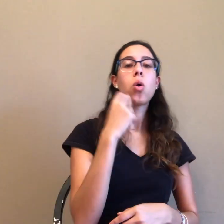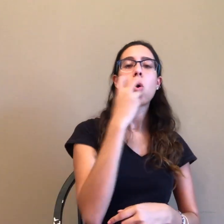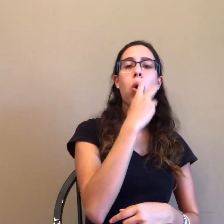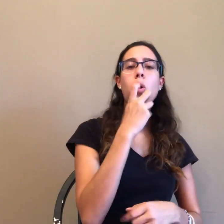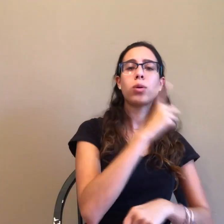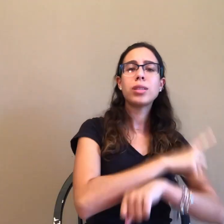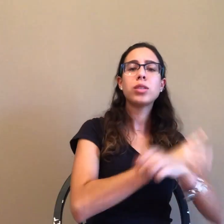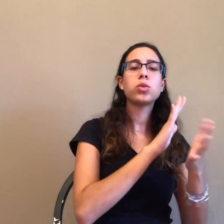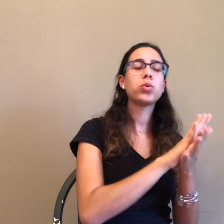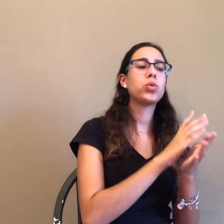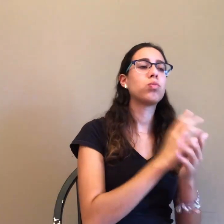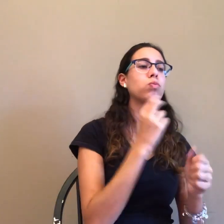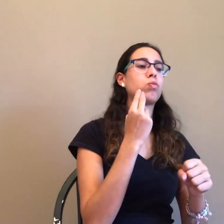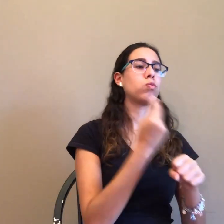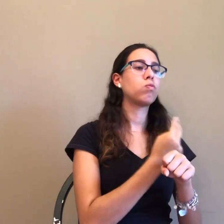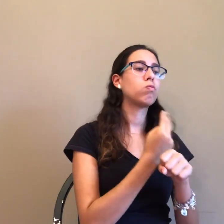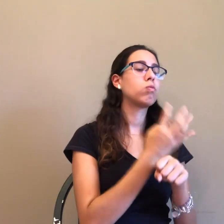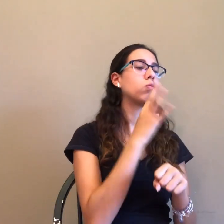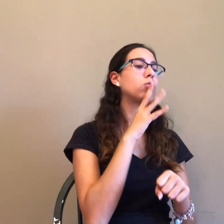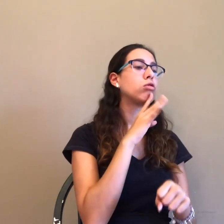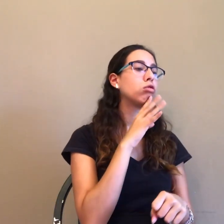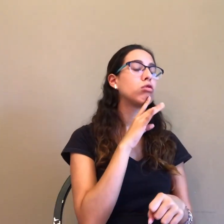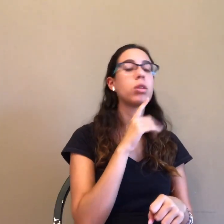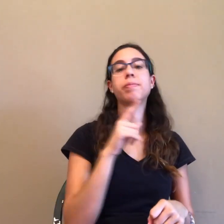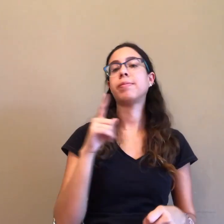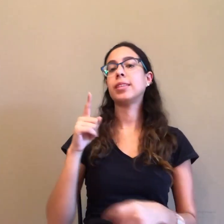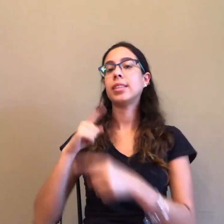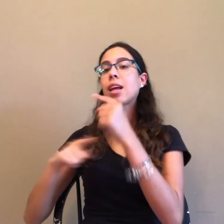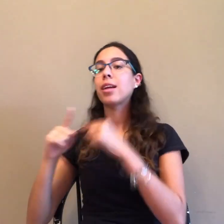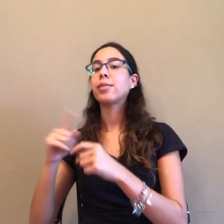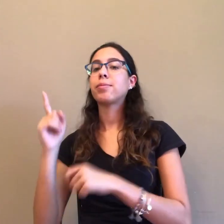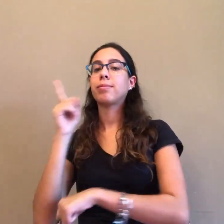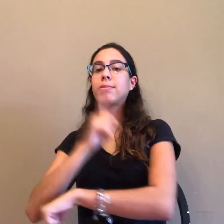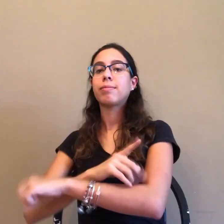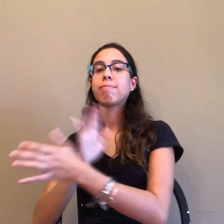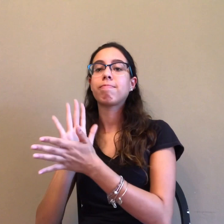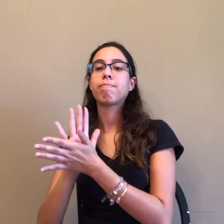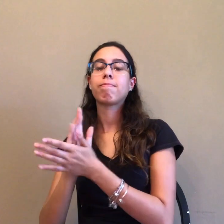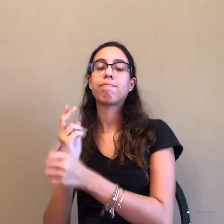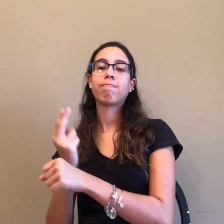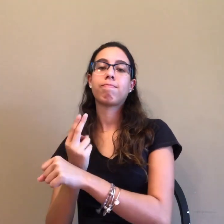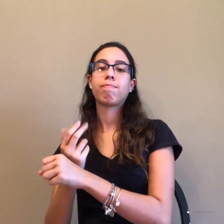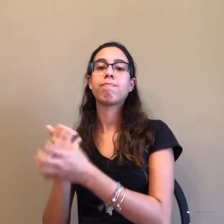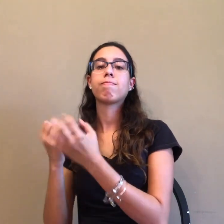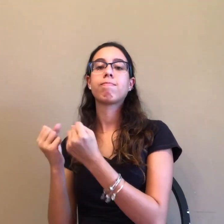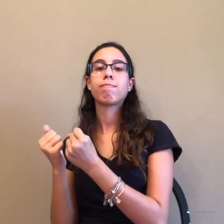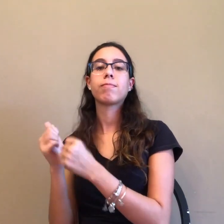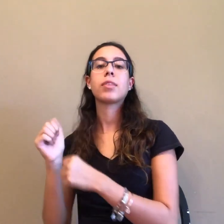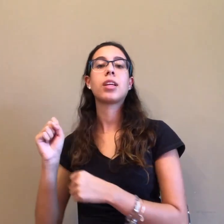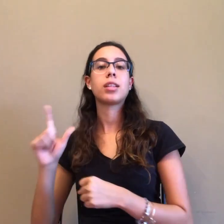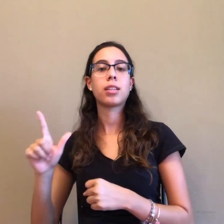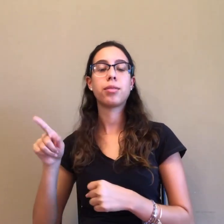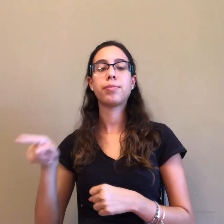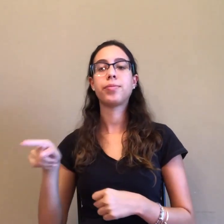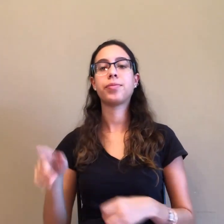Oral day schools focus more on auditory and oral skills, and sign day schools use sign